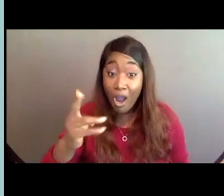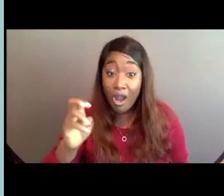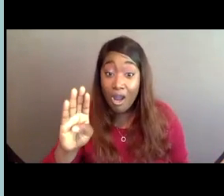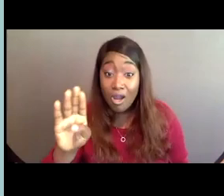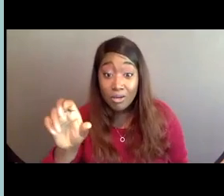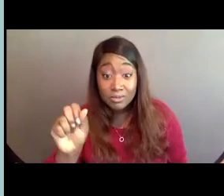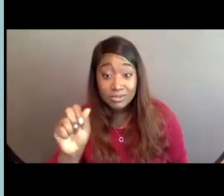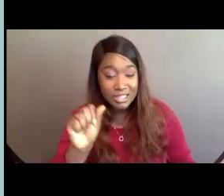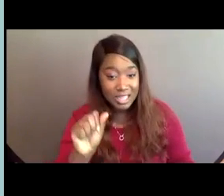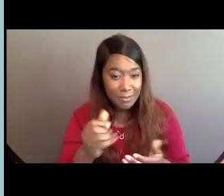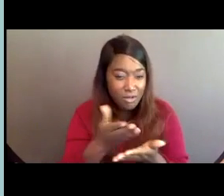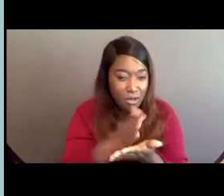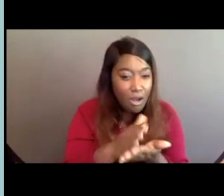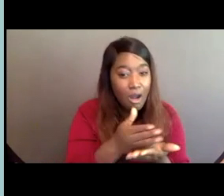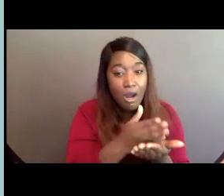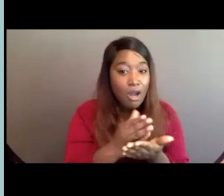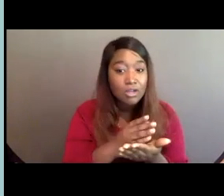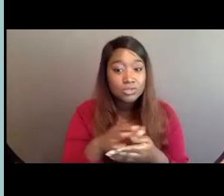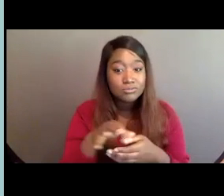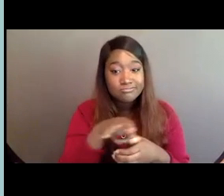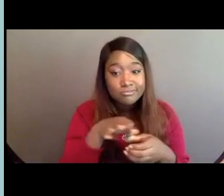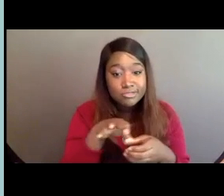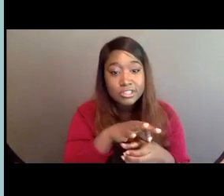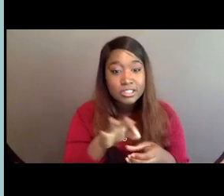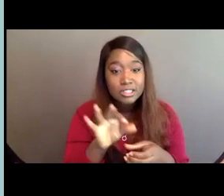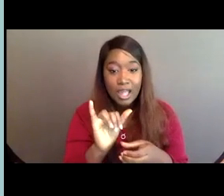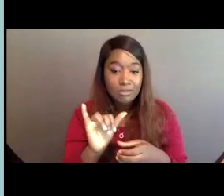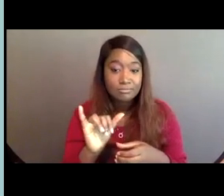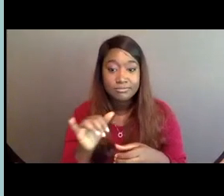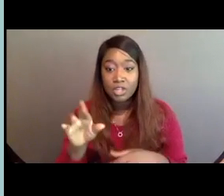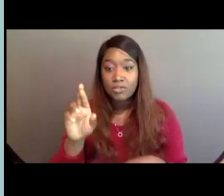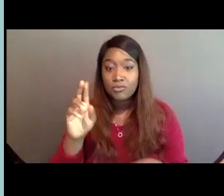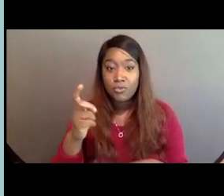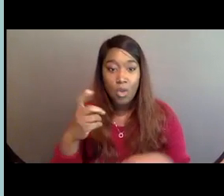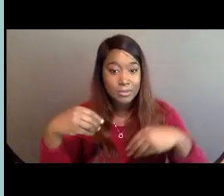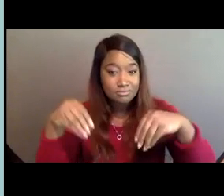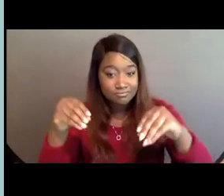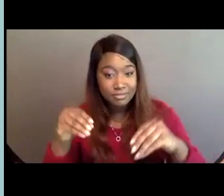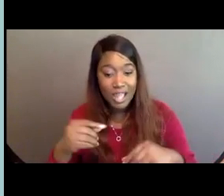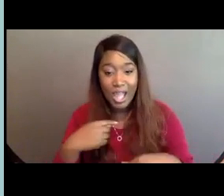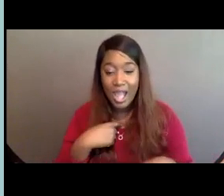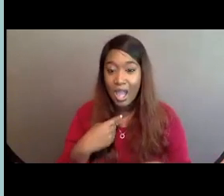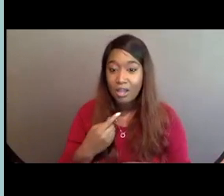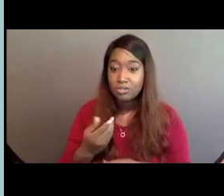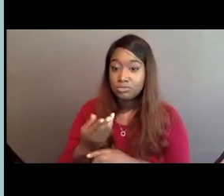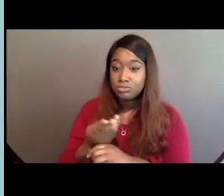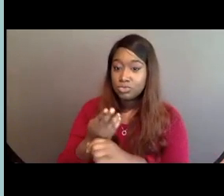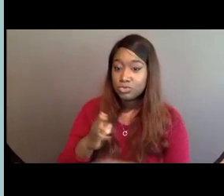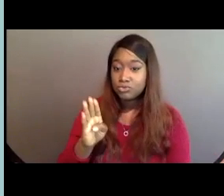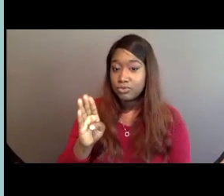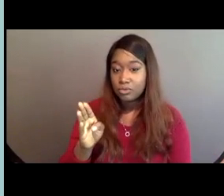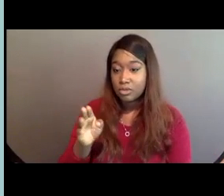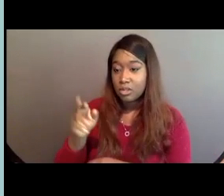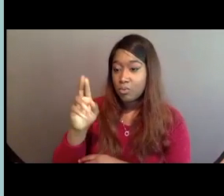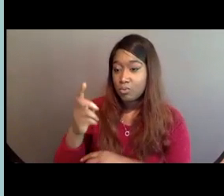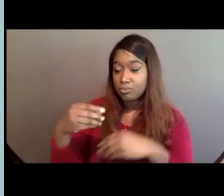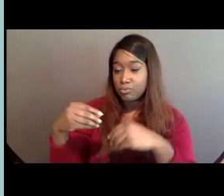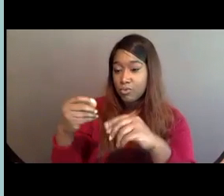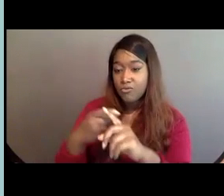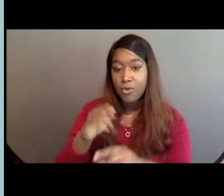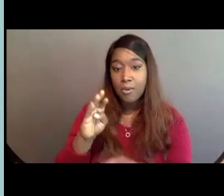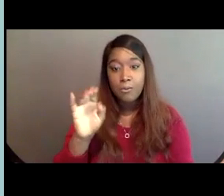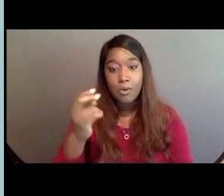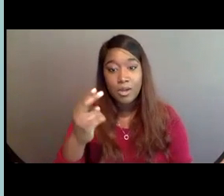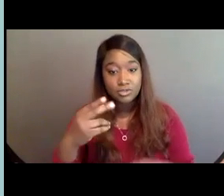I use is Kam Wah on 211 Grand Street. It can also be given in granule form, right? So where those herbs are